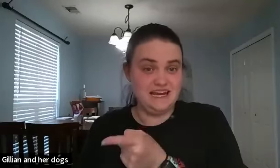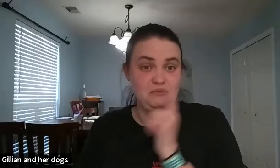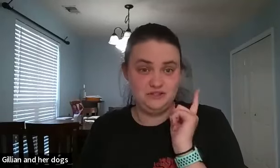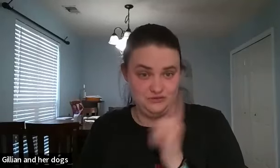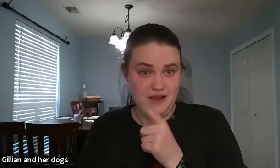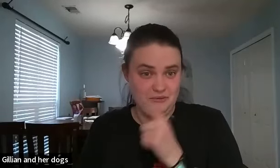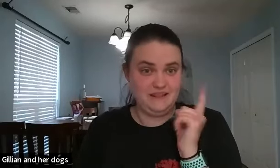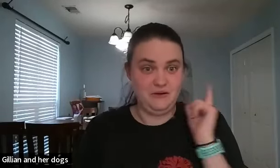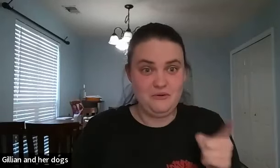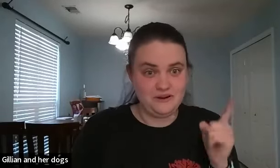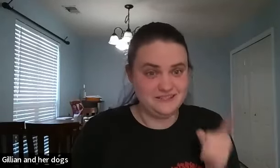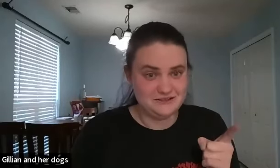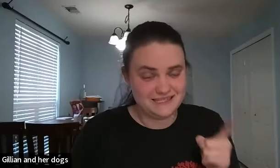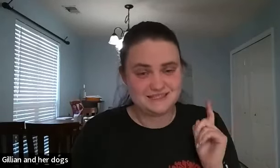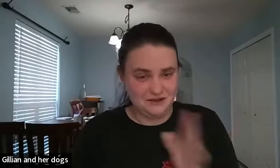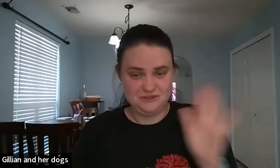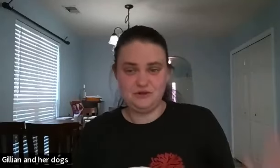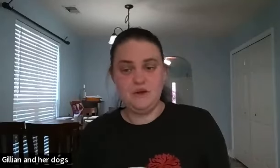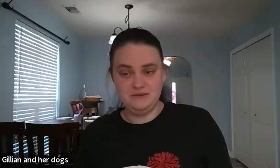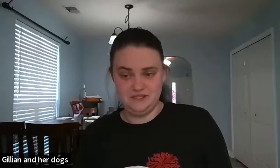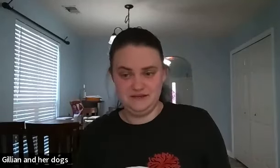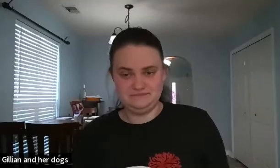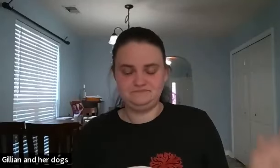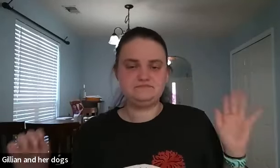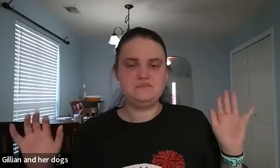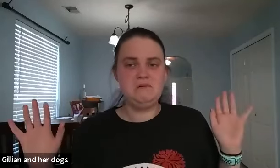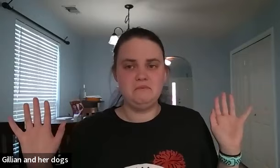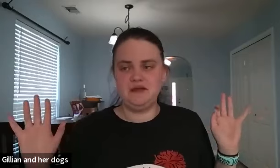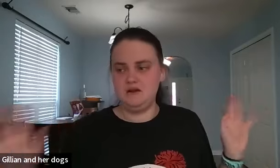did. I will draw, I would be like, oh, we're going to do this. So you're welcome to it. But okay.